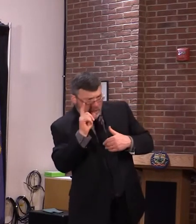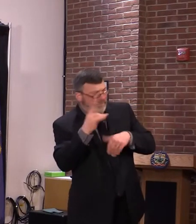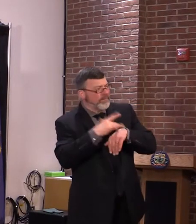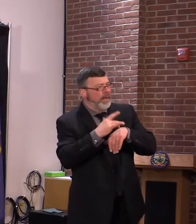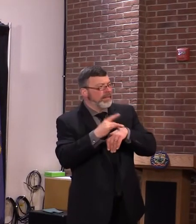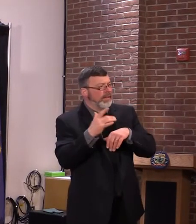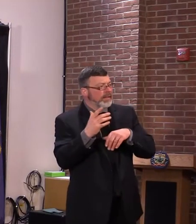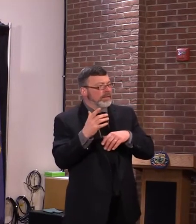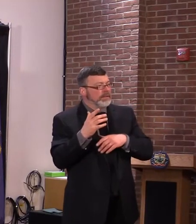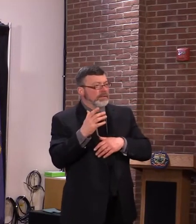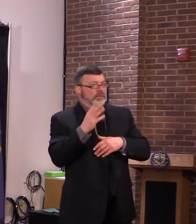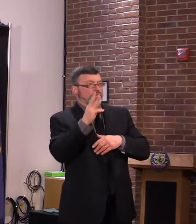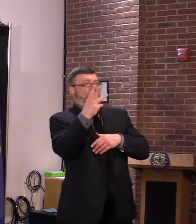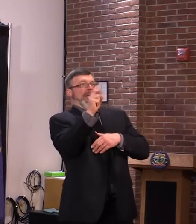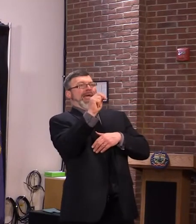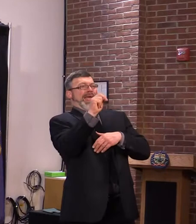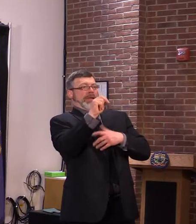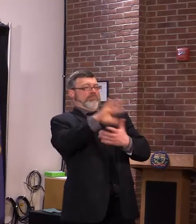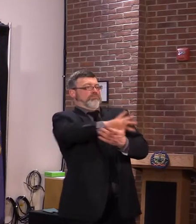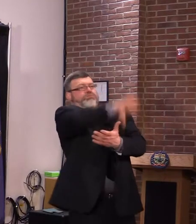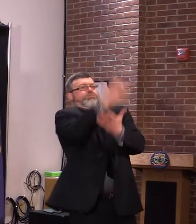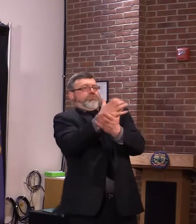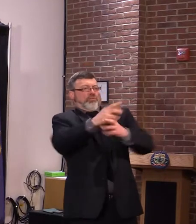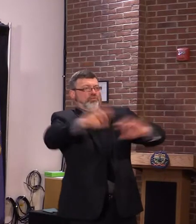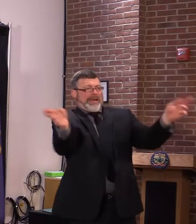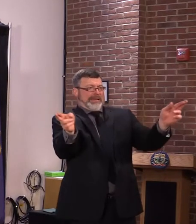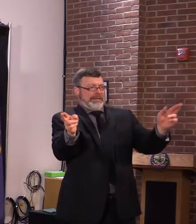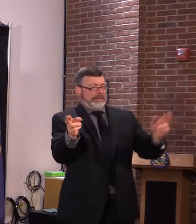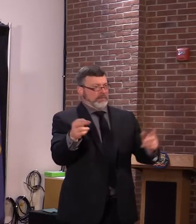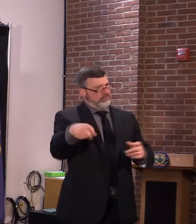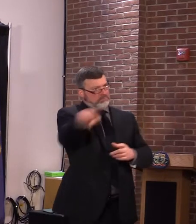when they will be distributed this week.